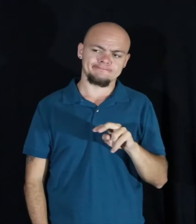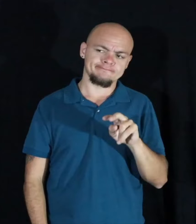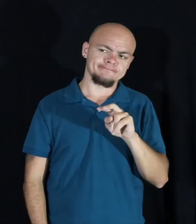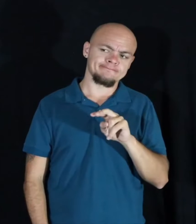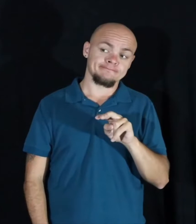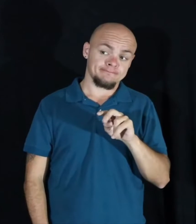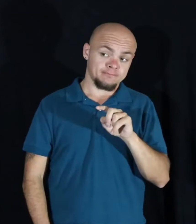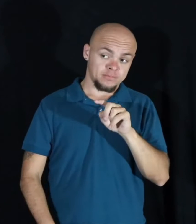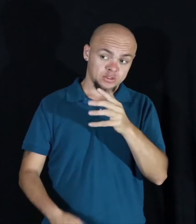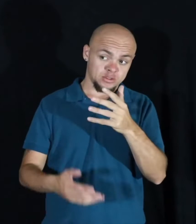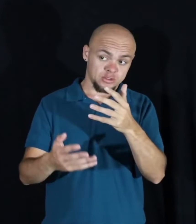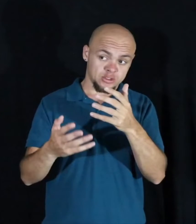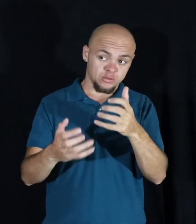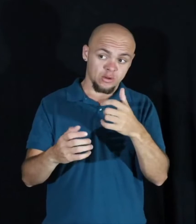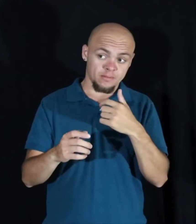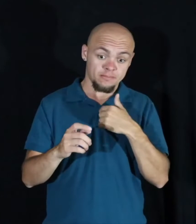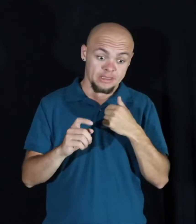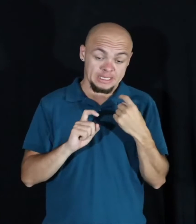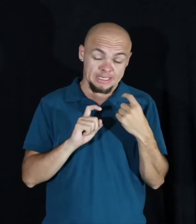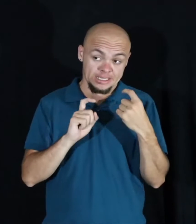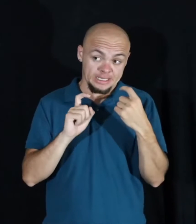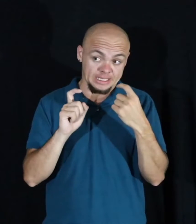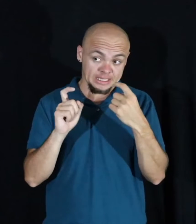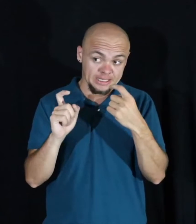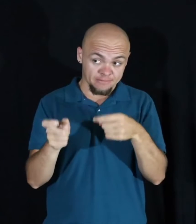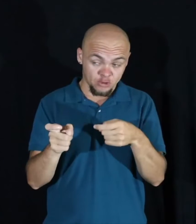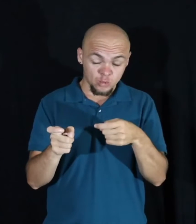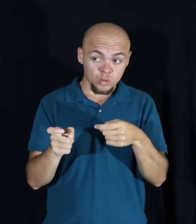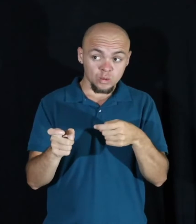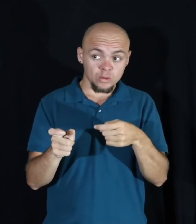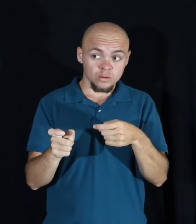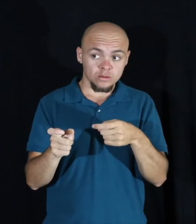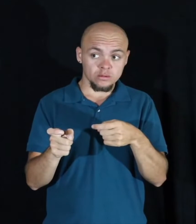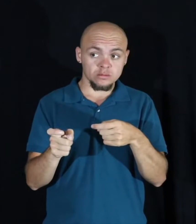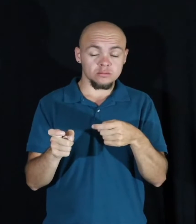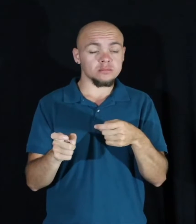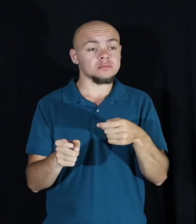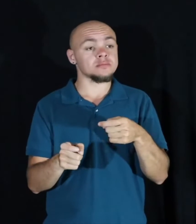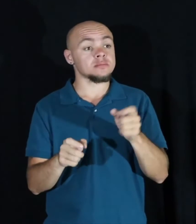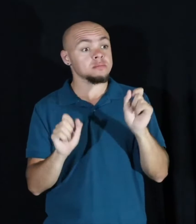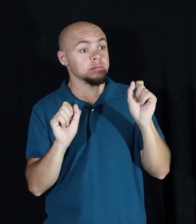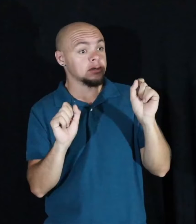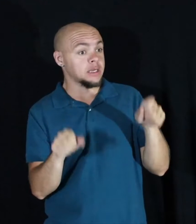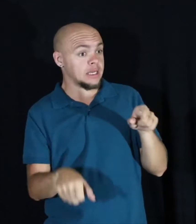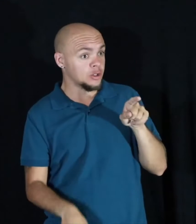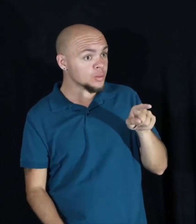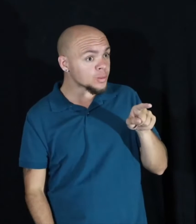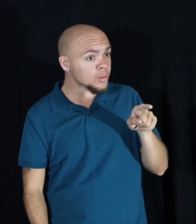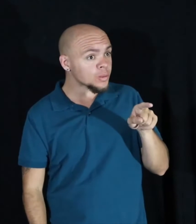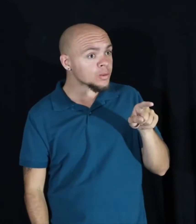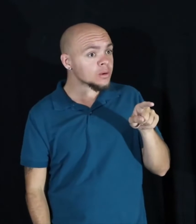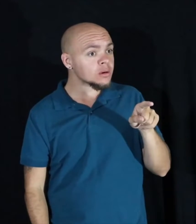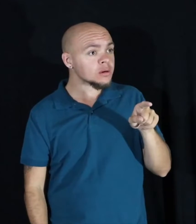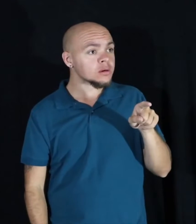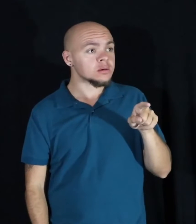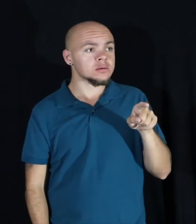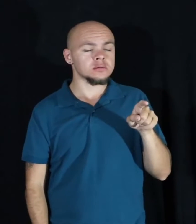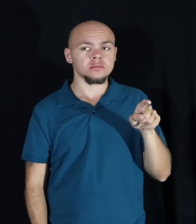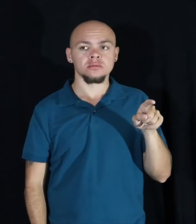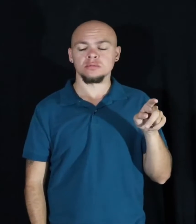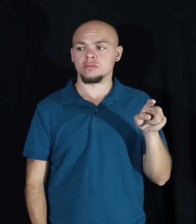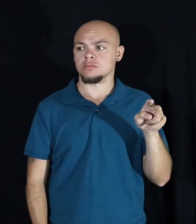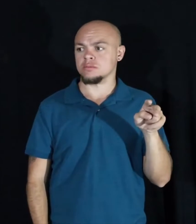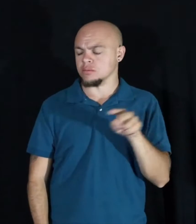I said, "Would you like for me to give you the vaccination?" She said, "Can you?" She looked over at